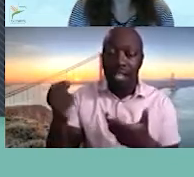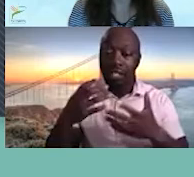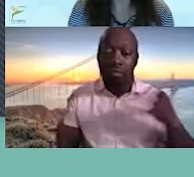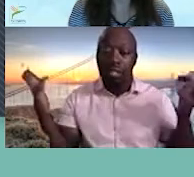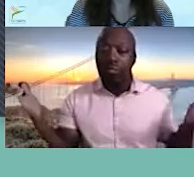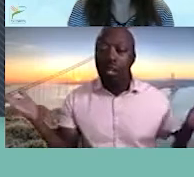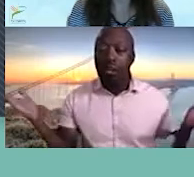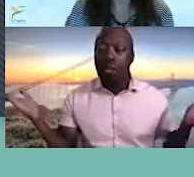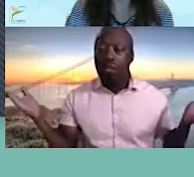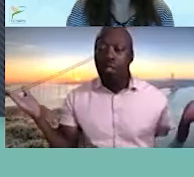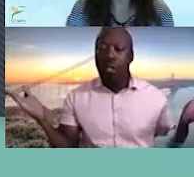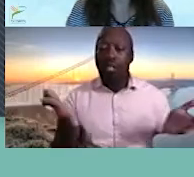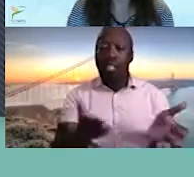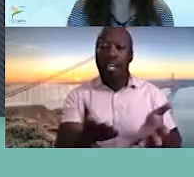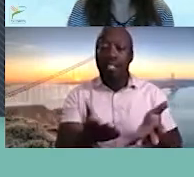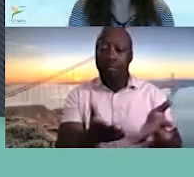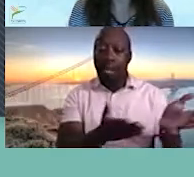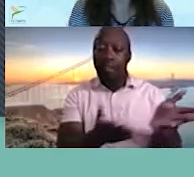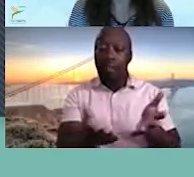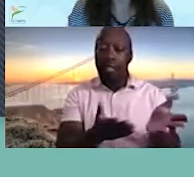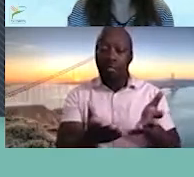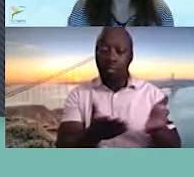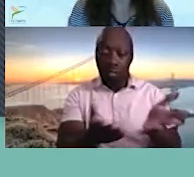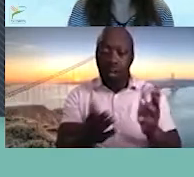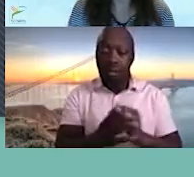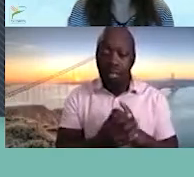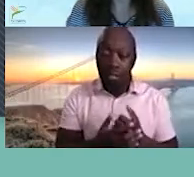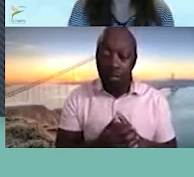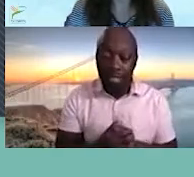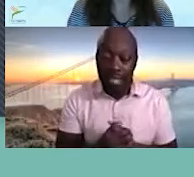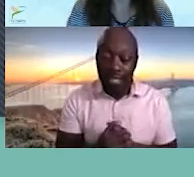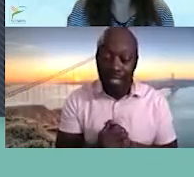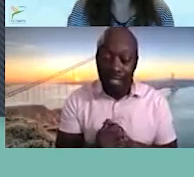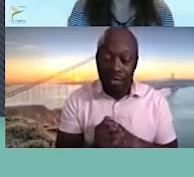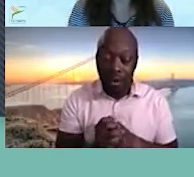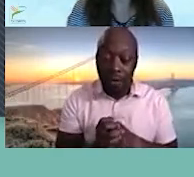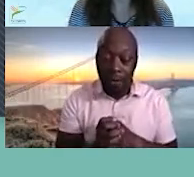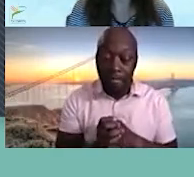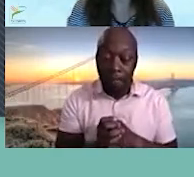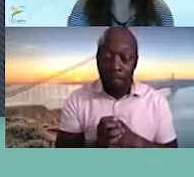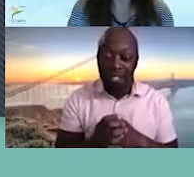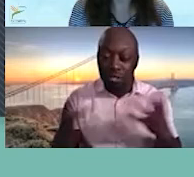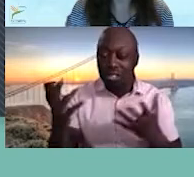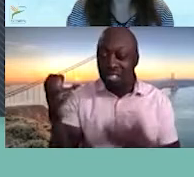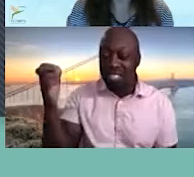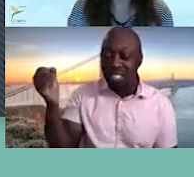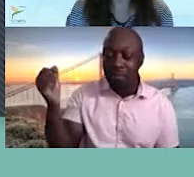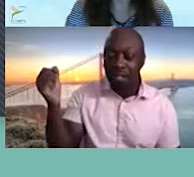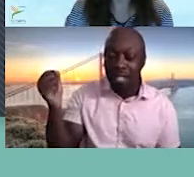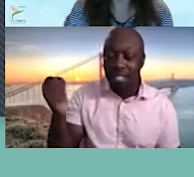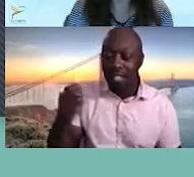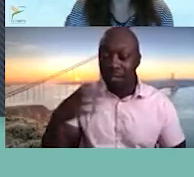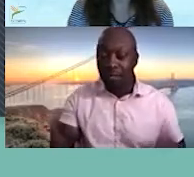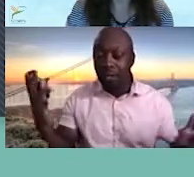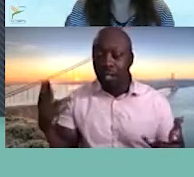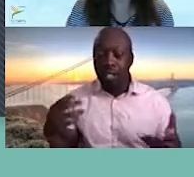MILK. We don't know what that parent was or guardian was doing with that little one, but usually this is MILK.